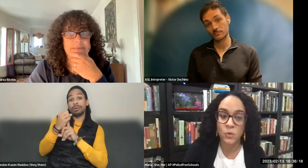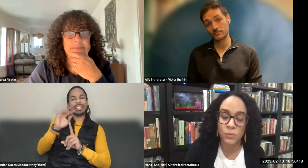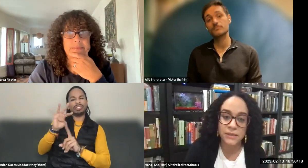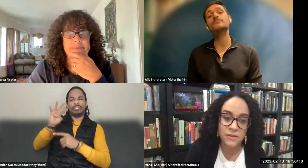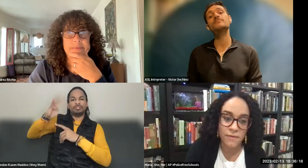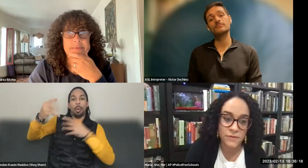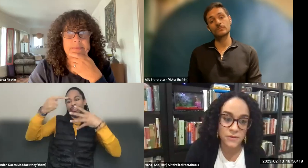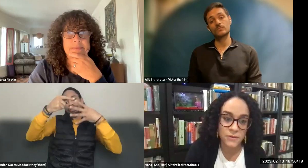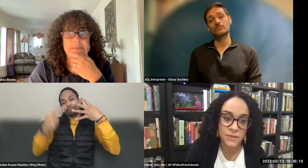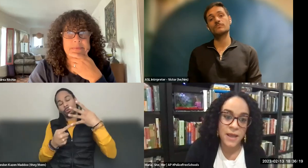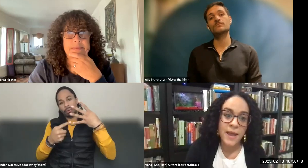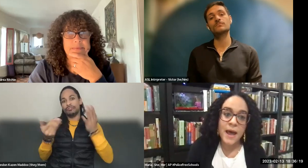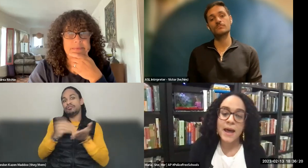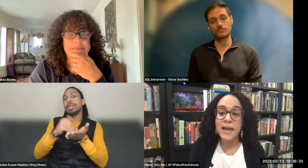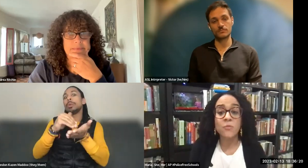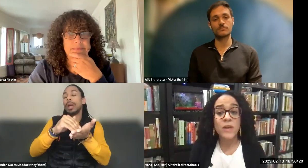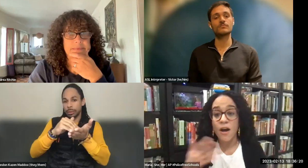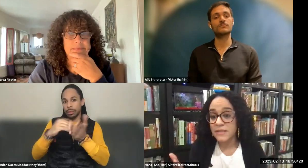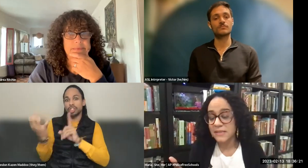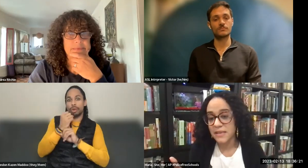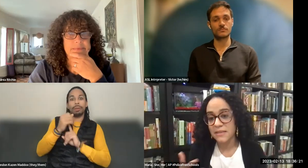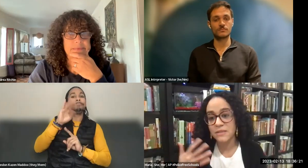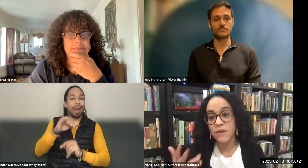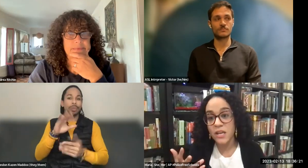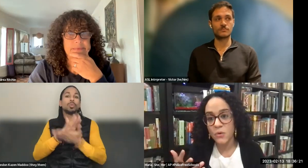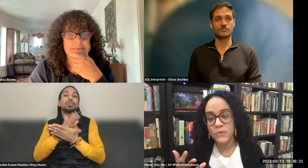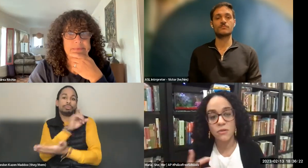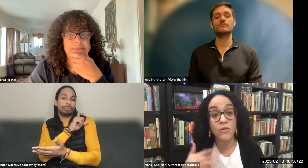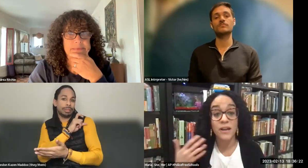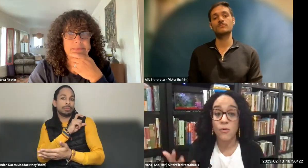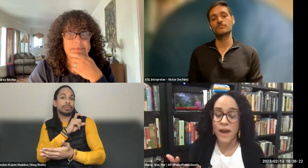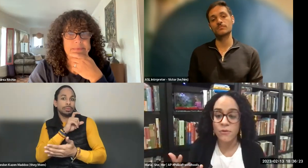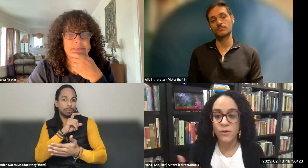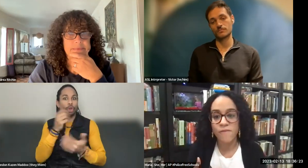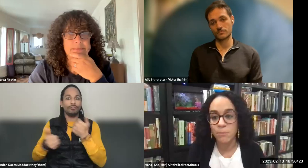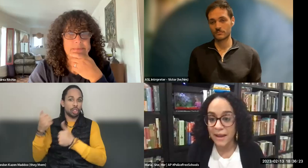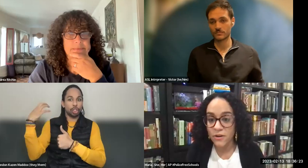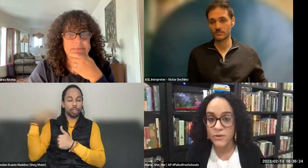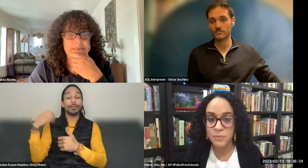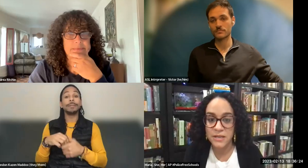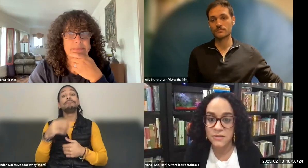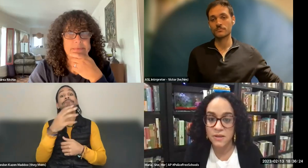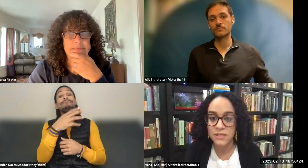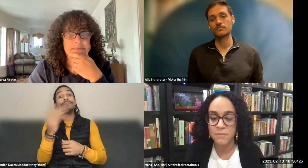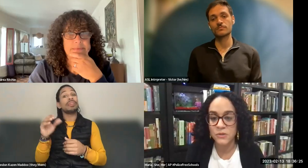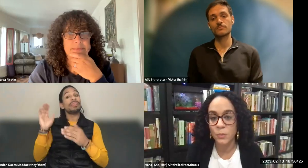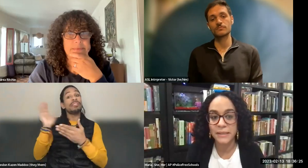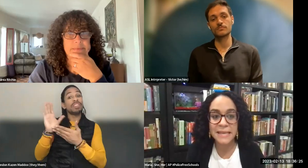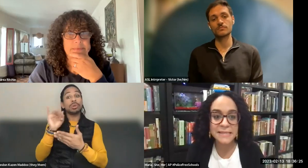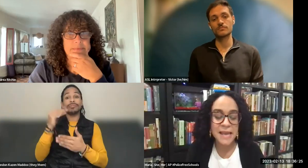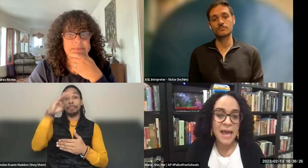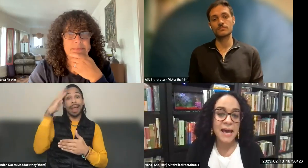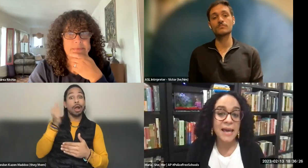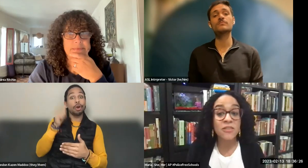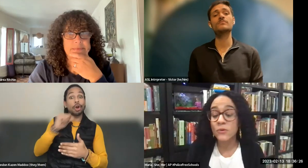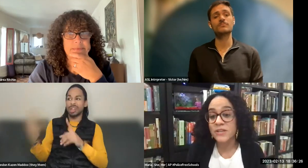by school police officers. And we often see these videos that go viral of Black girls being assaulted by school